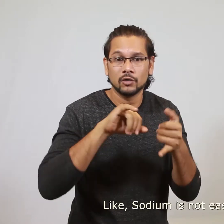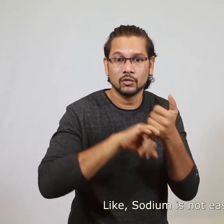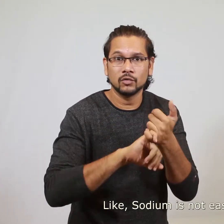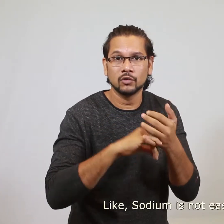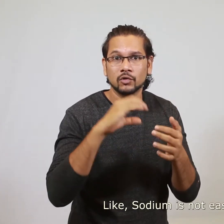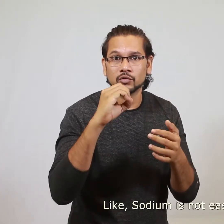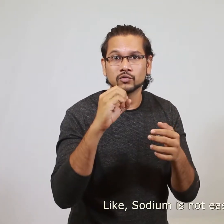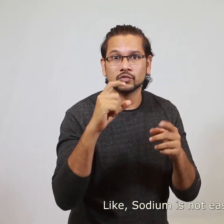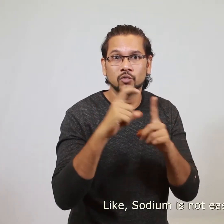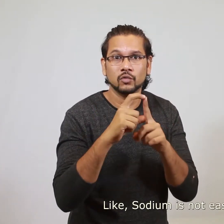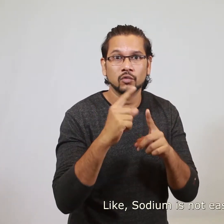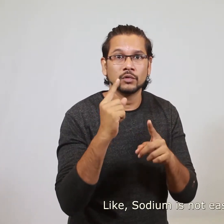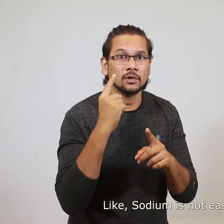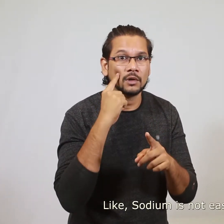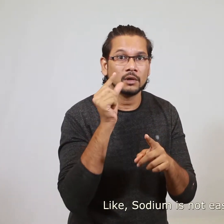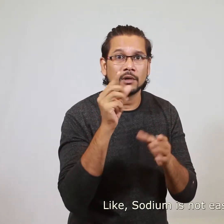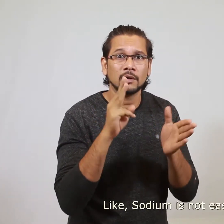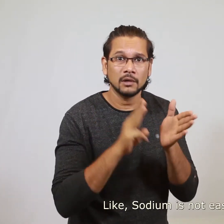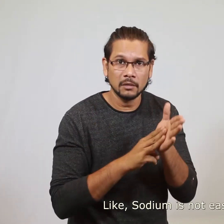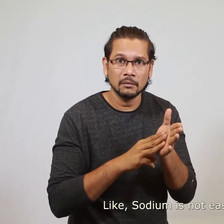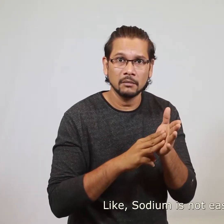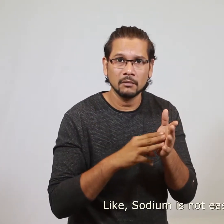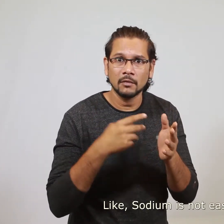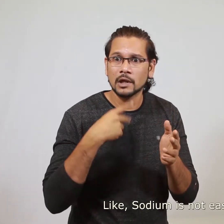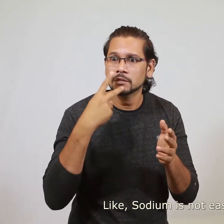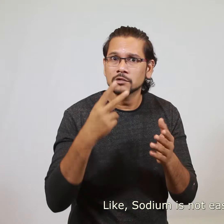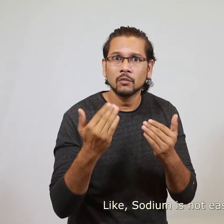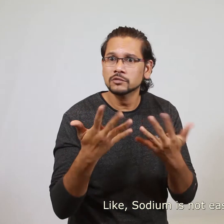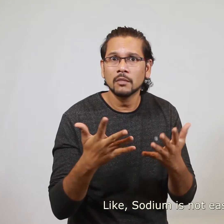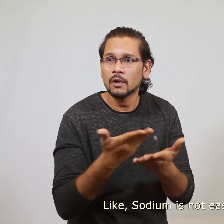Like sodium is not easy to find